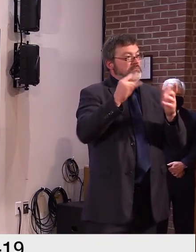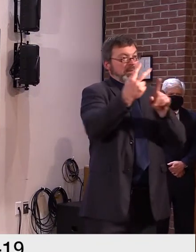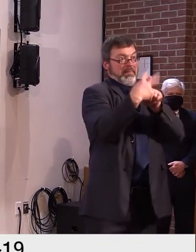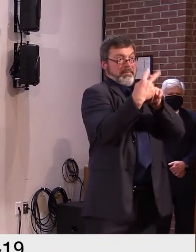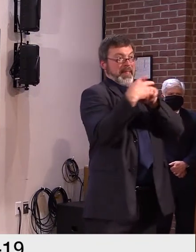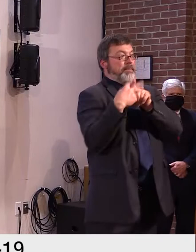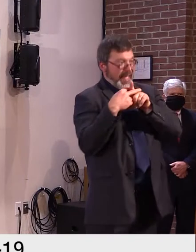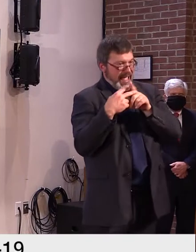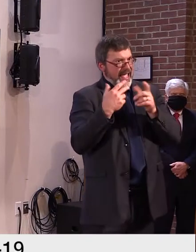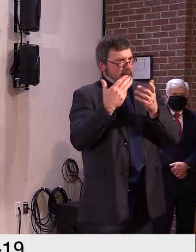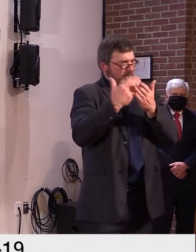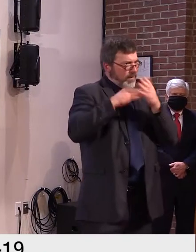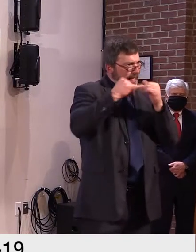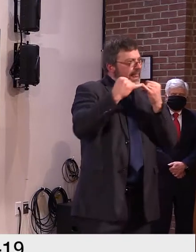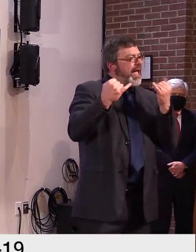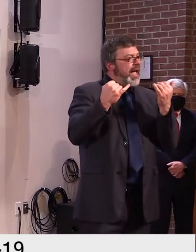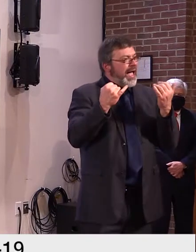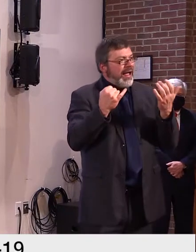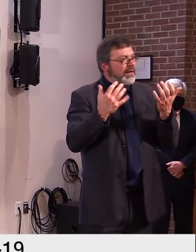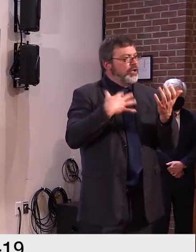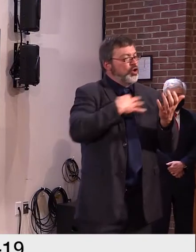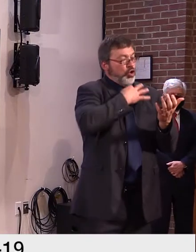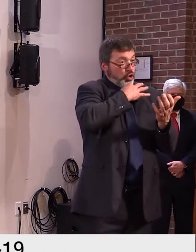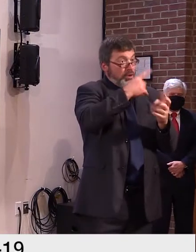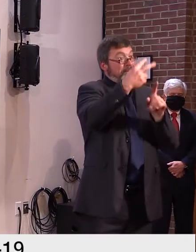timing on receiving funding?